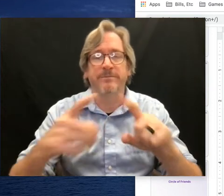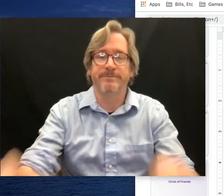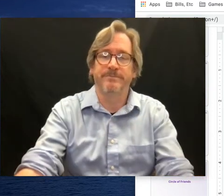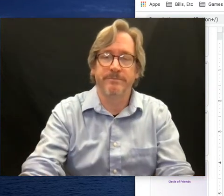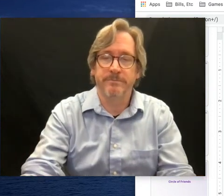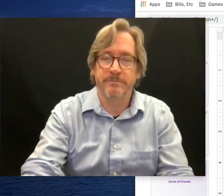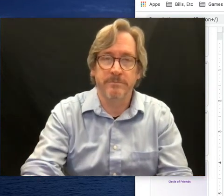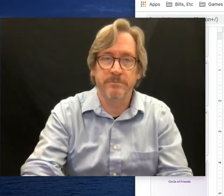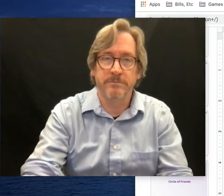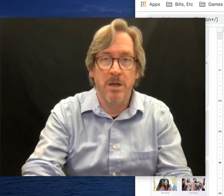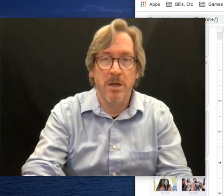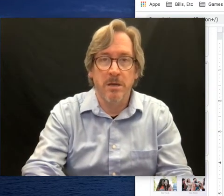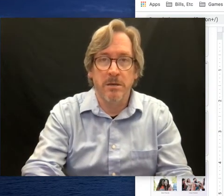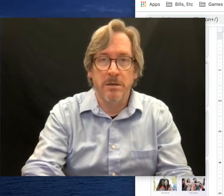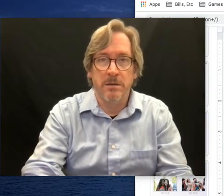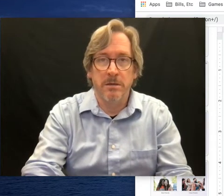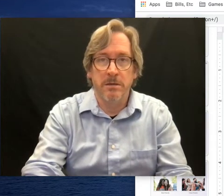friend.